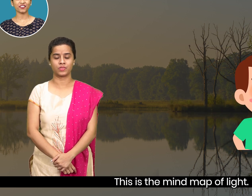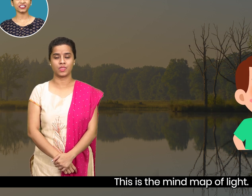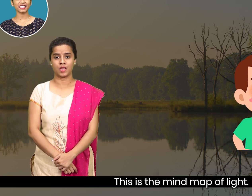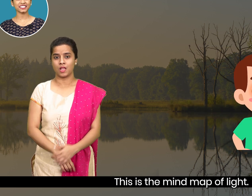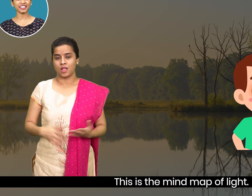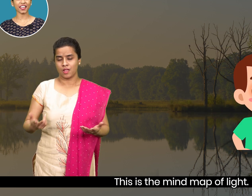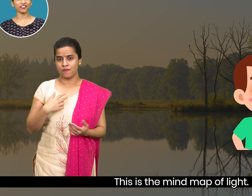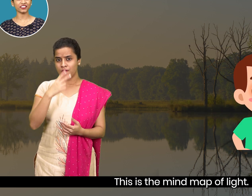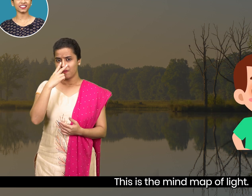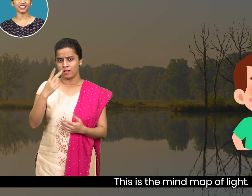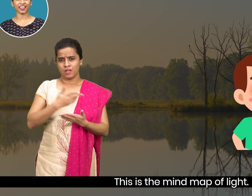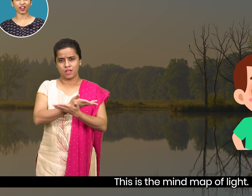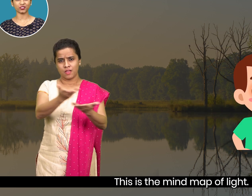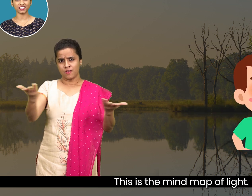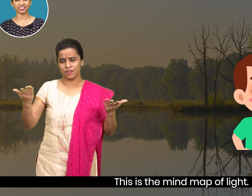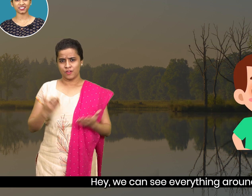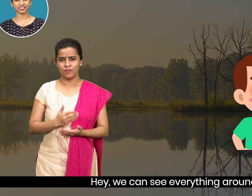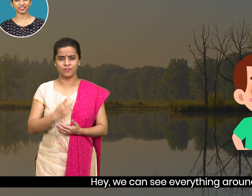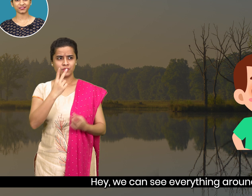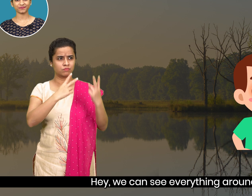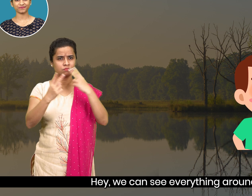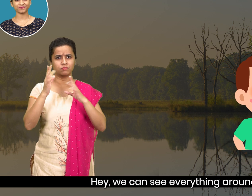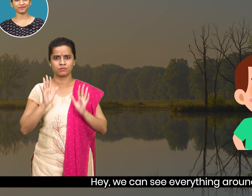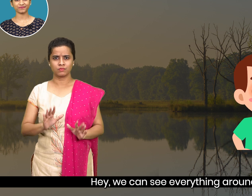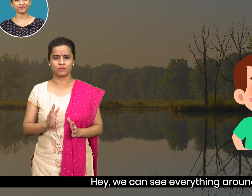Hey, we can see everything around us.